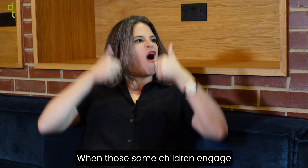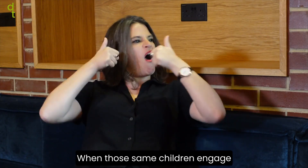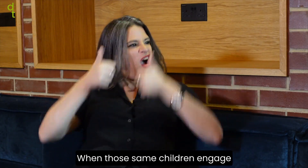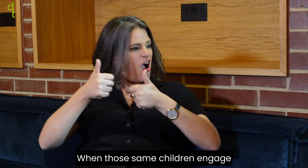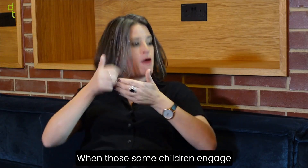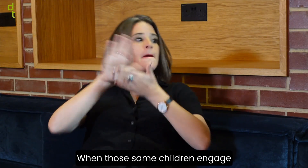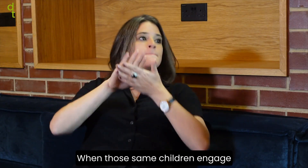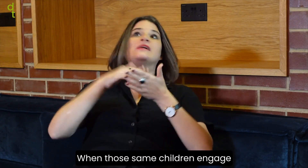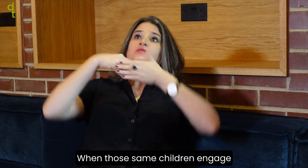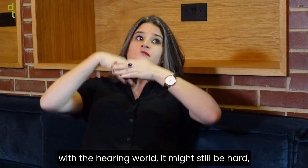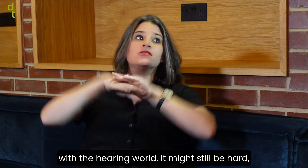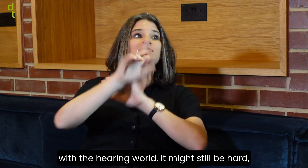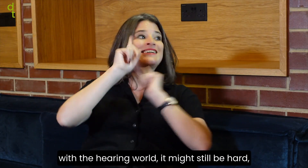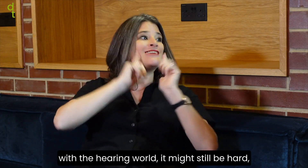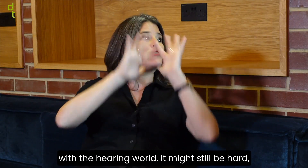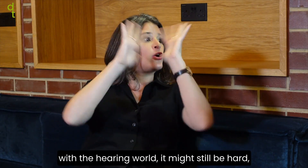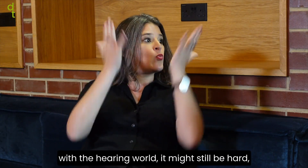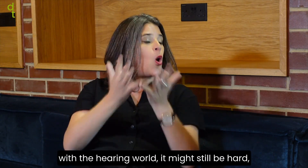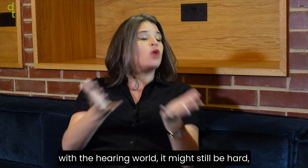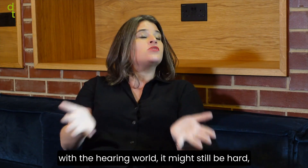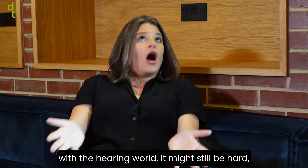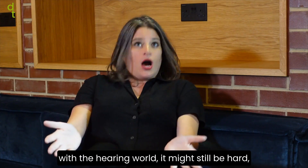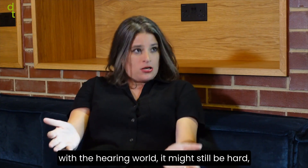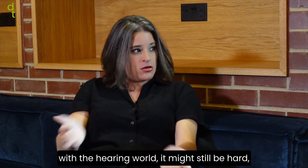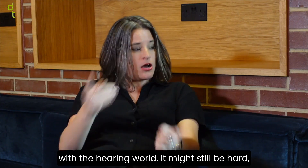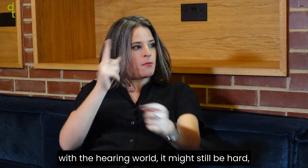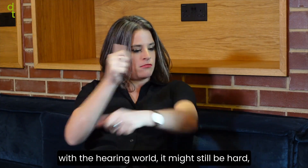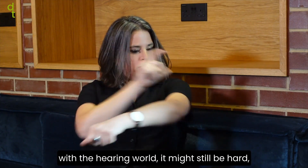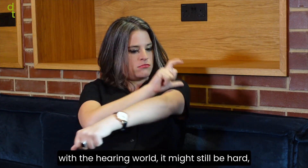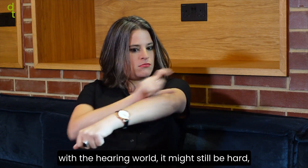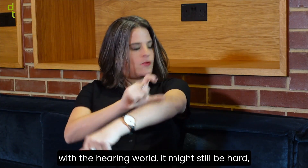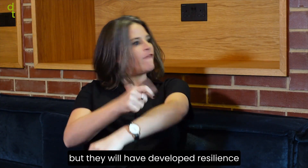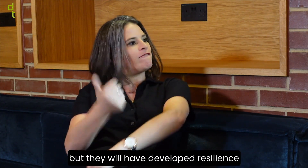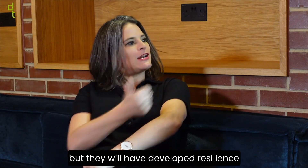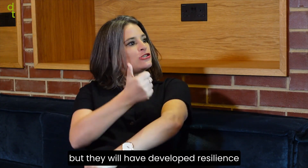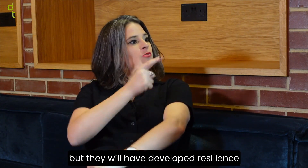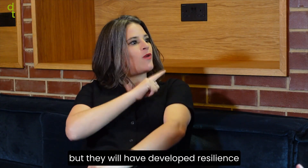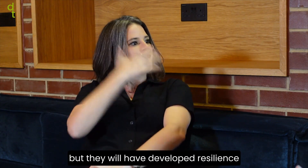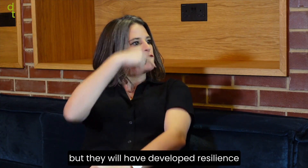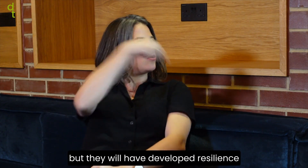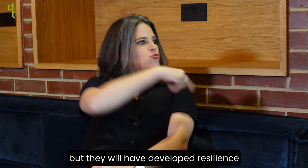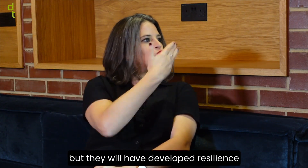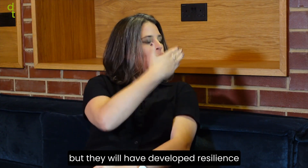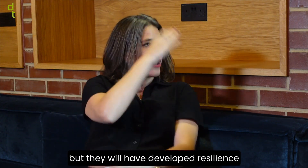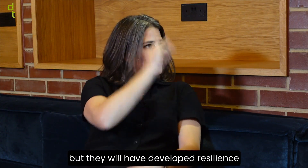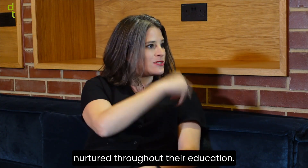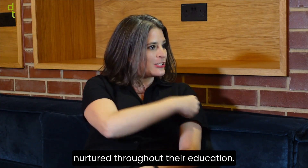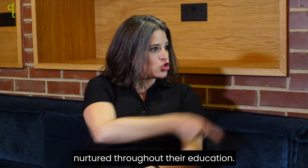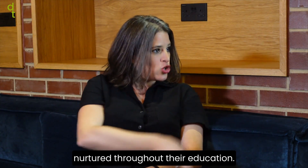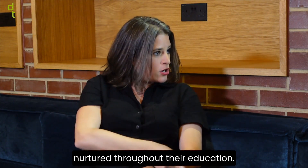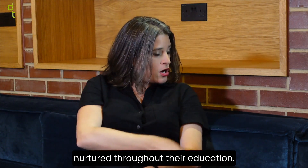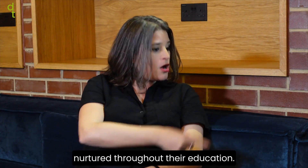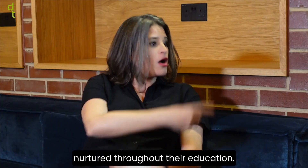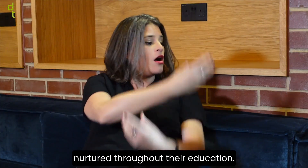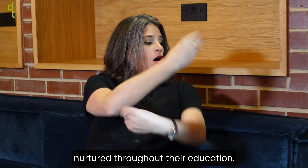same children engage with the hearing world, it might still be hard, but they will have developed resilience nurtured throughout their